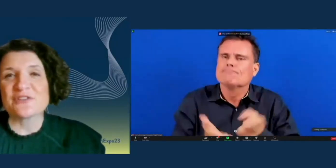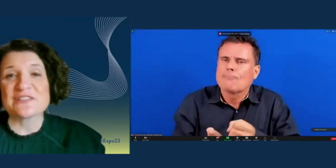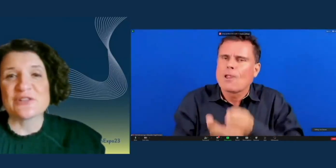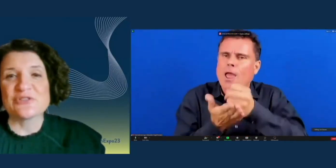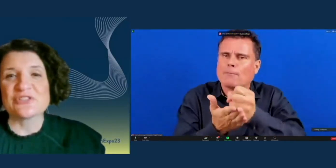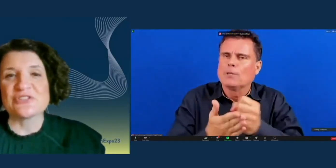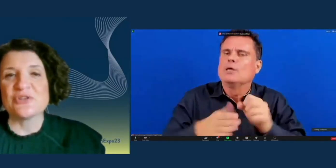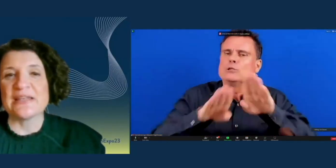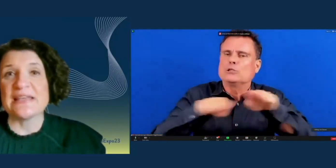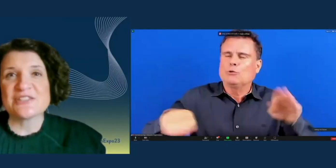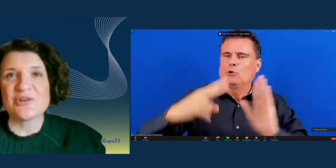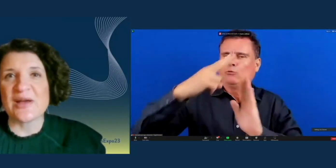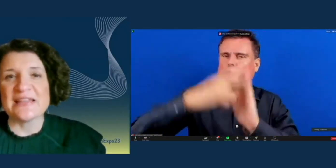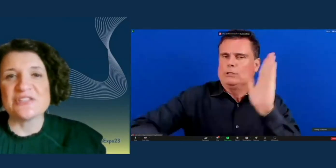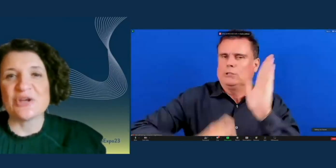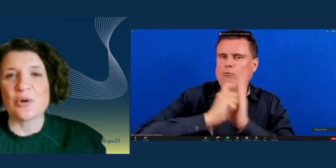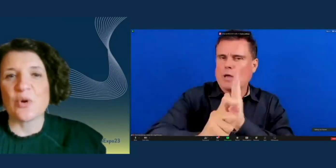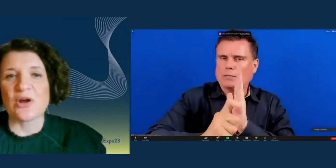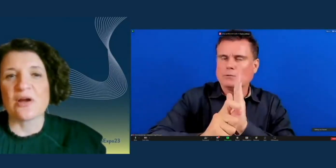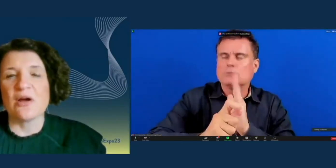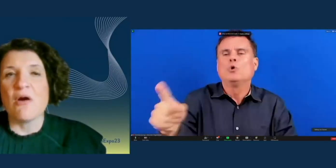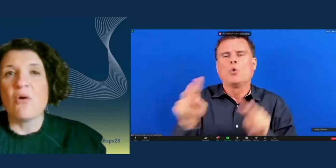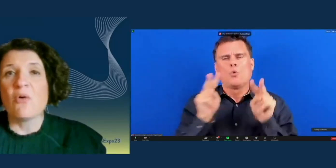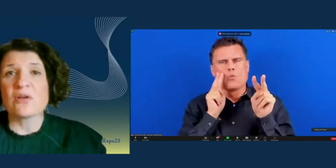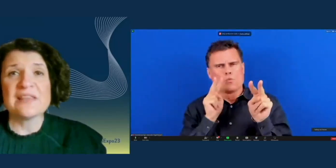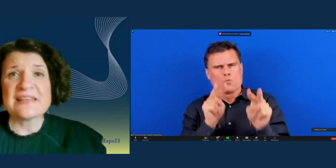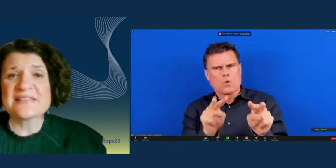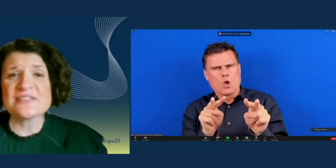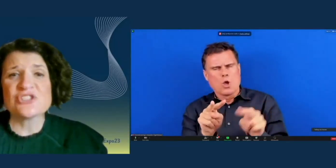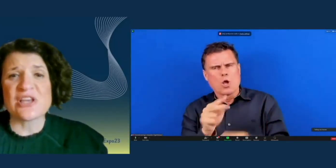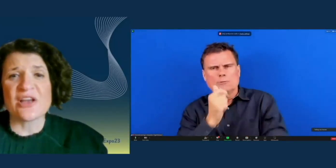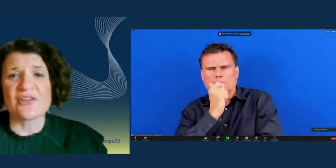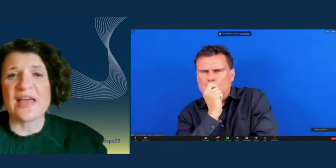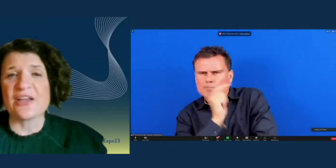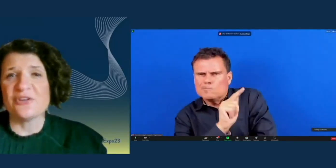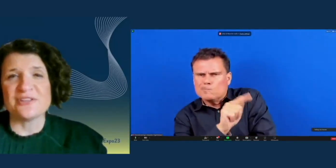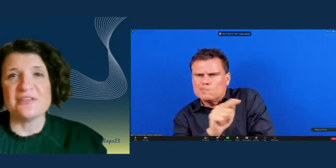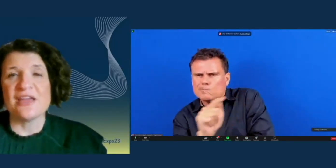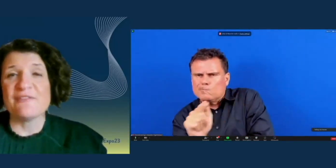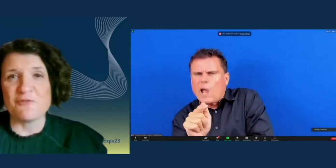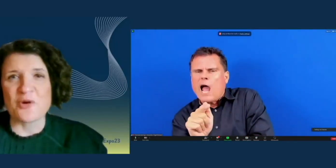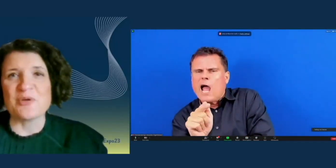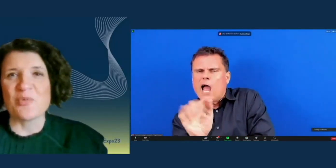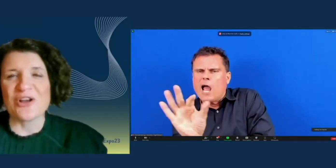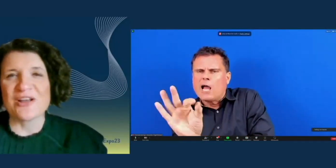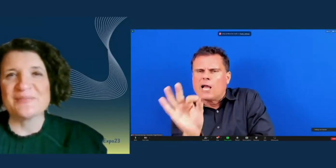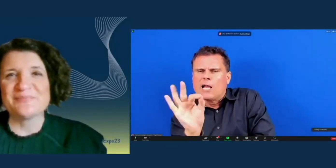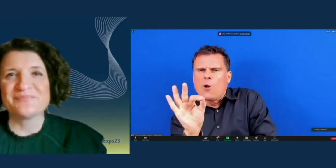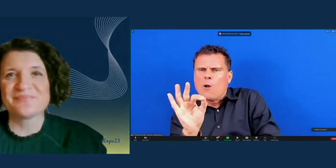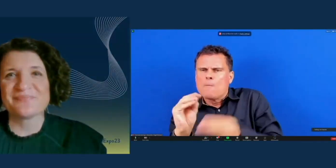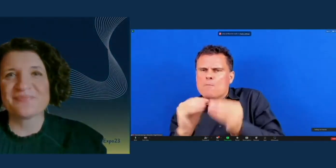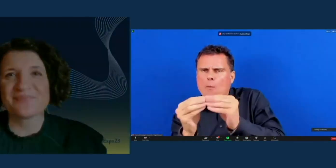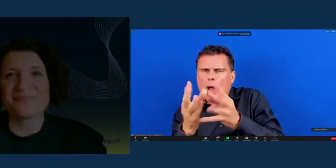looking for solutions you could integrate into your work or lessons shared that could inform your work.